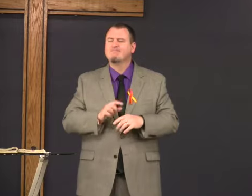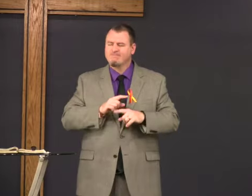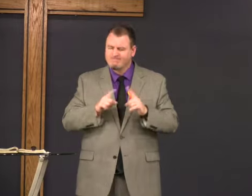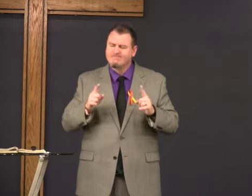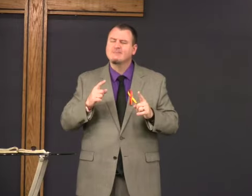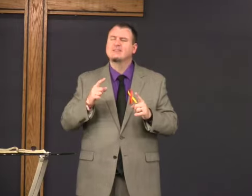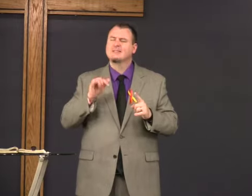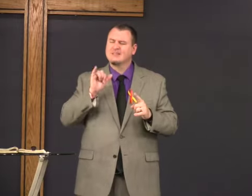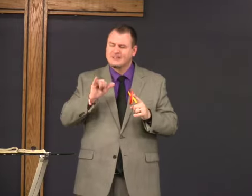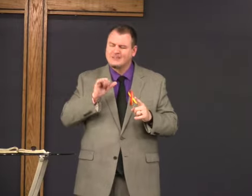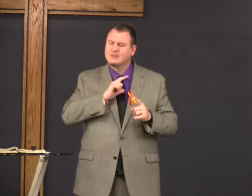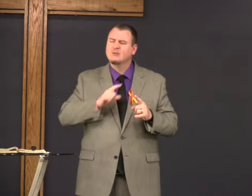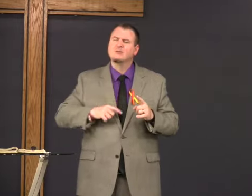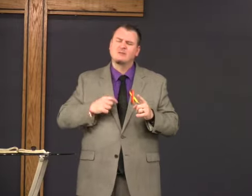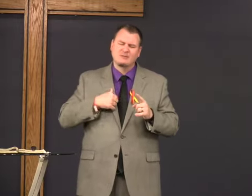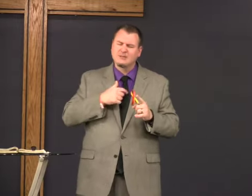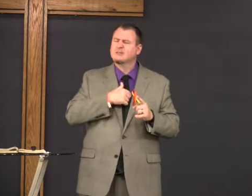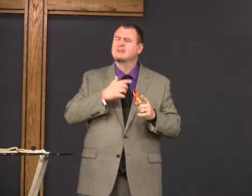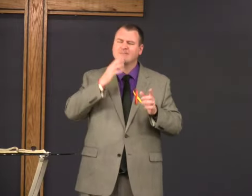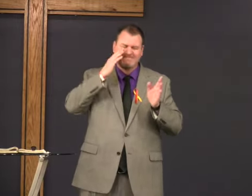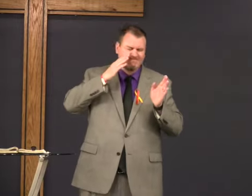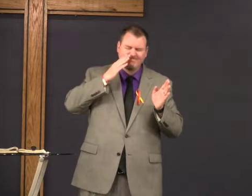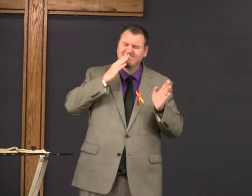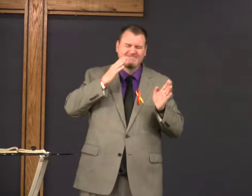It doesn't have to be hard.